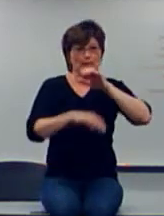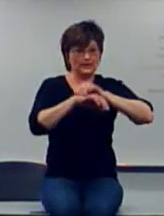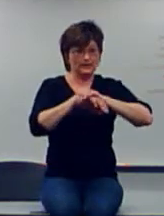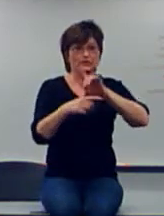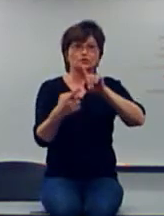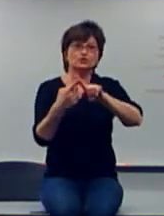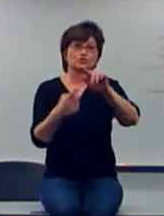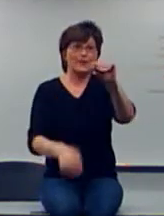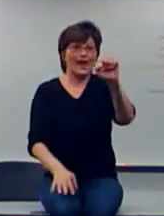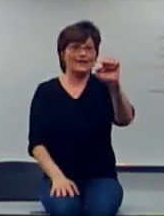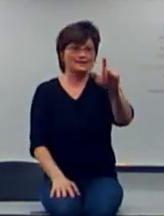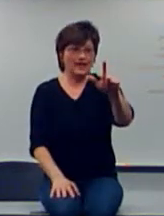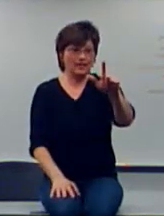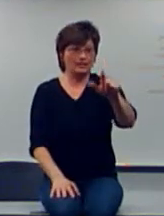The first part is